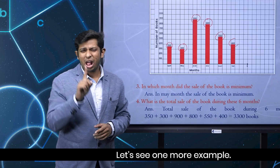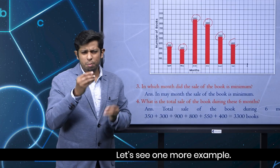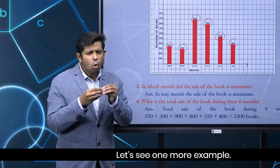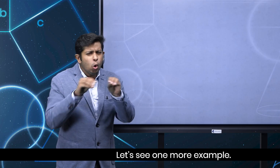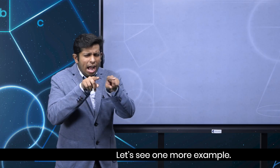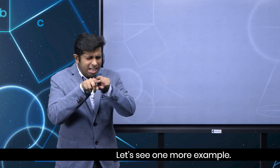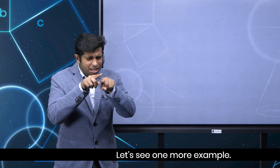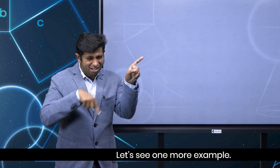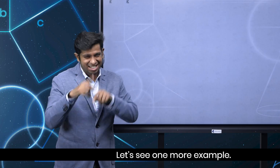Let's see one more example.